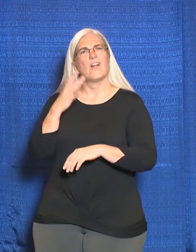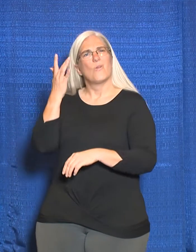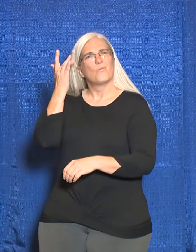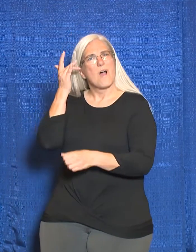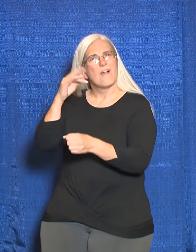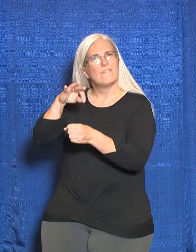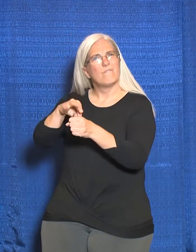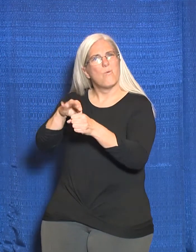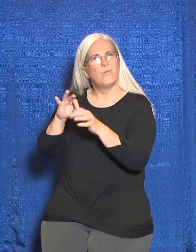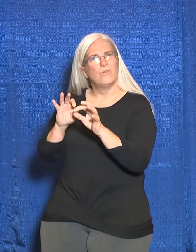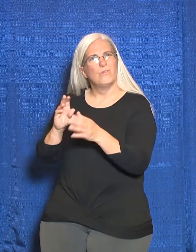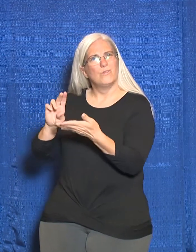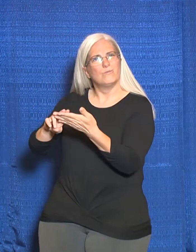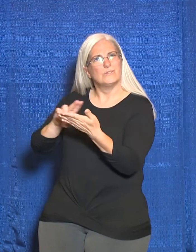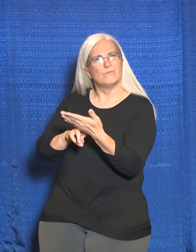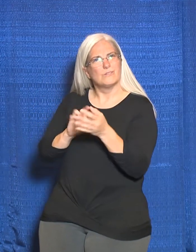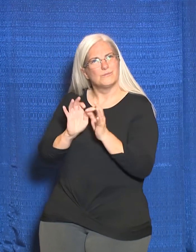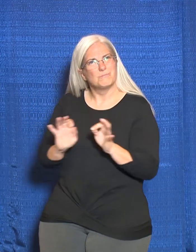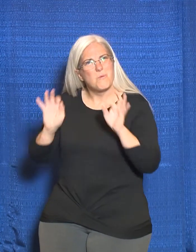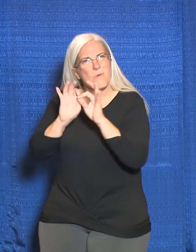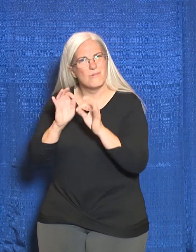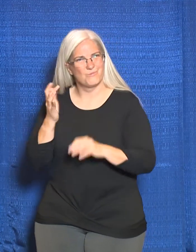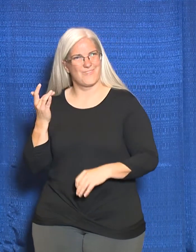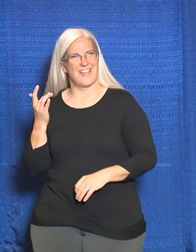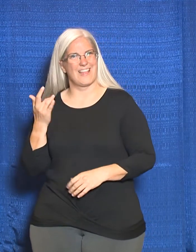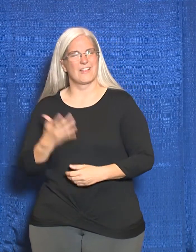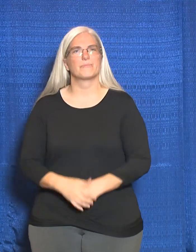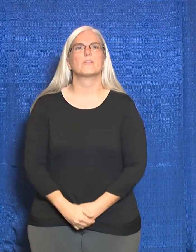Why does voter registration matter?